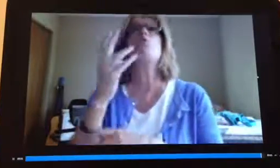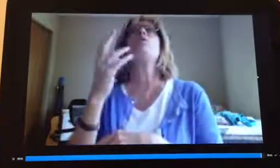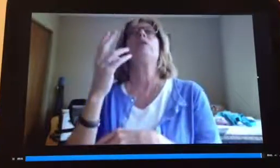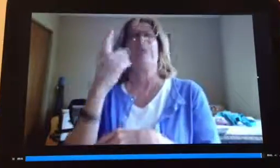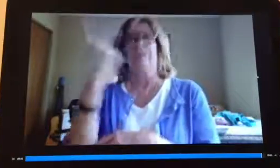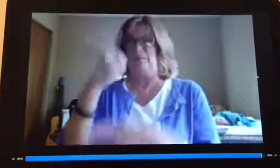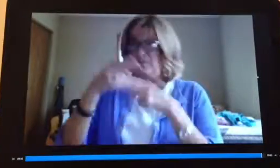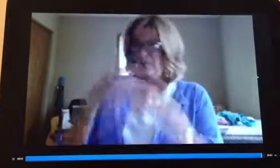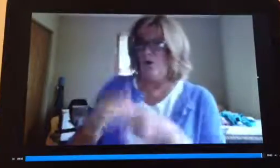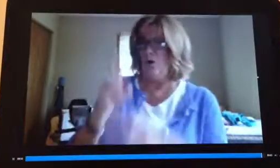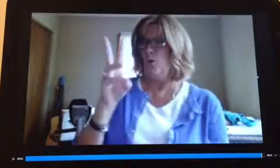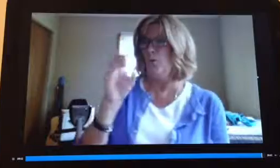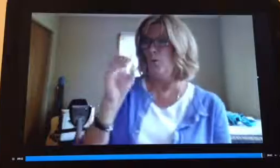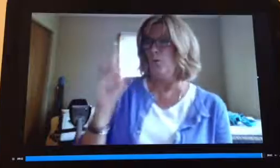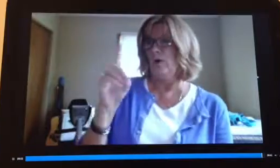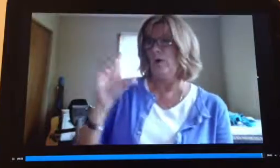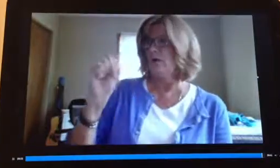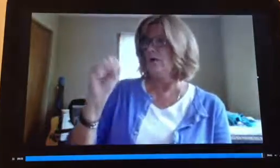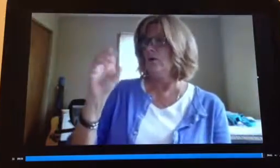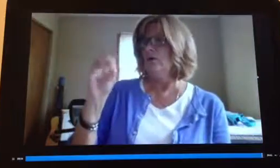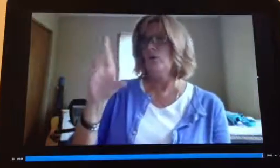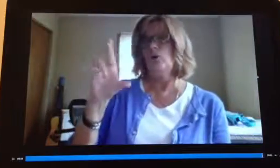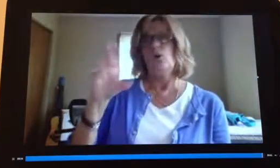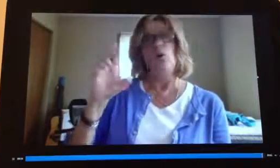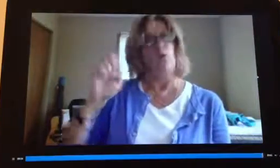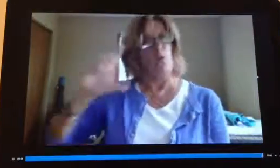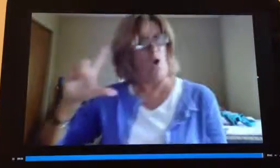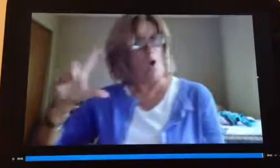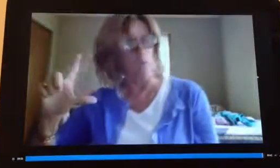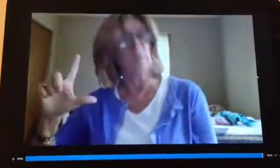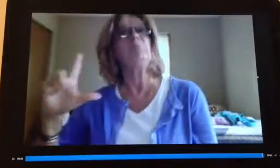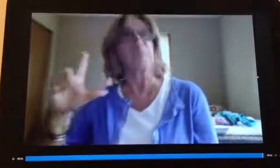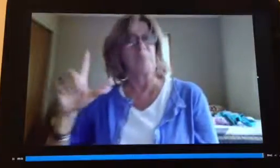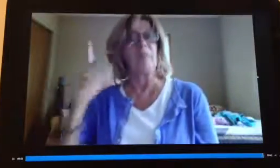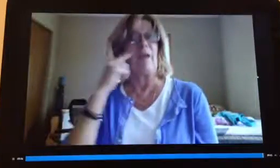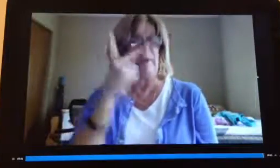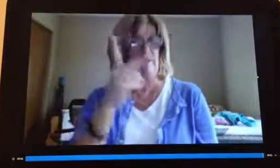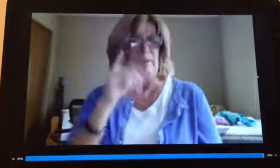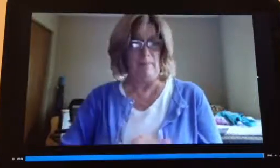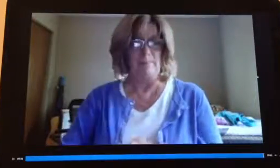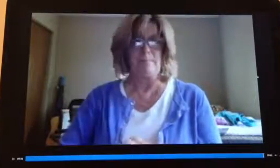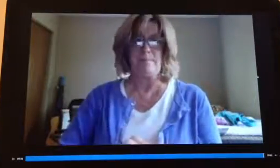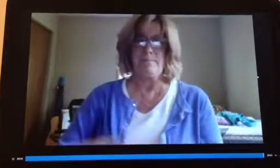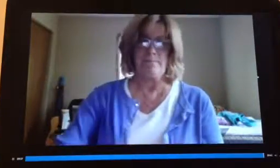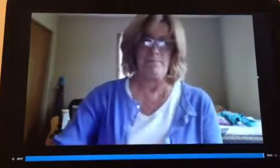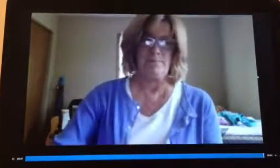I saw wild spinach and this other little plant. It's called wood sorrel.